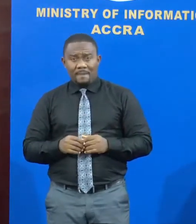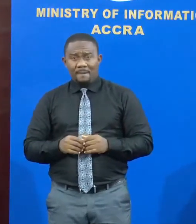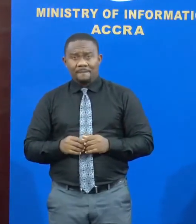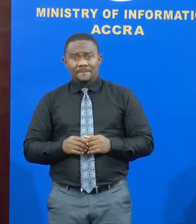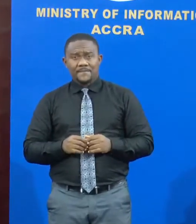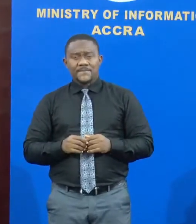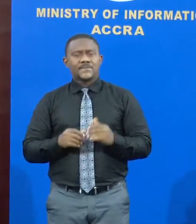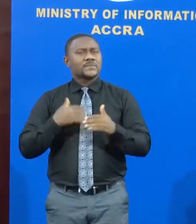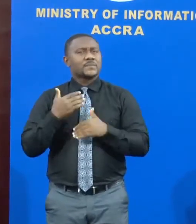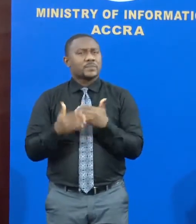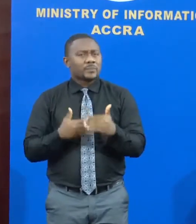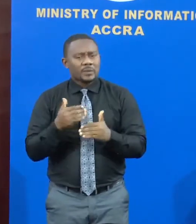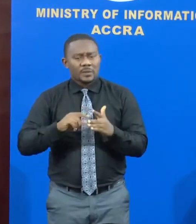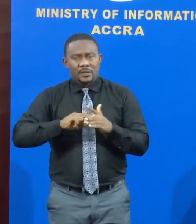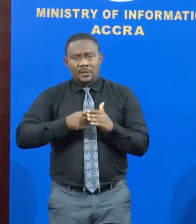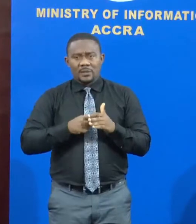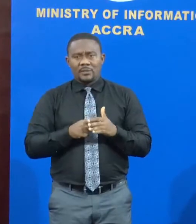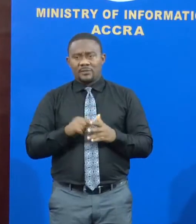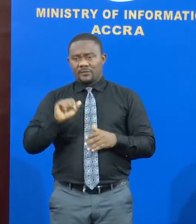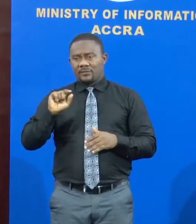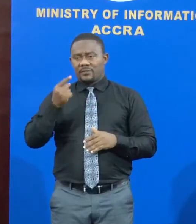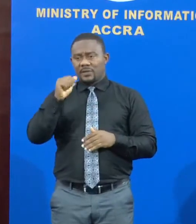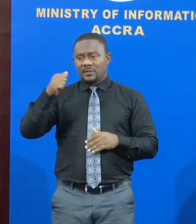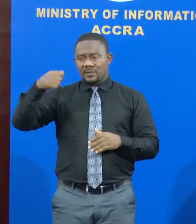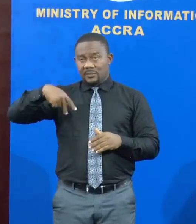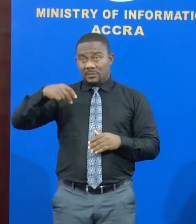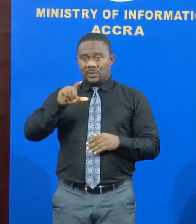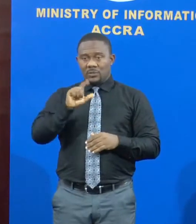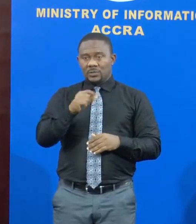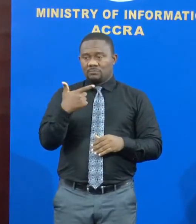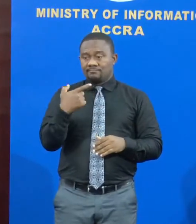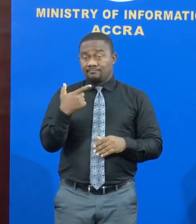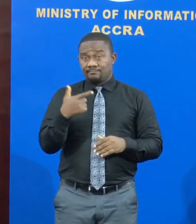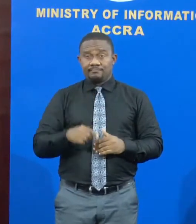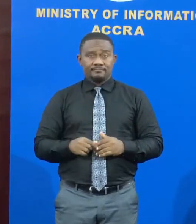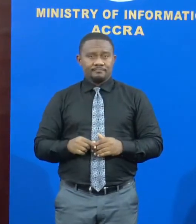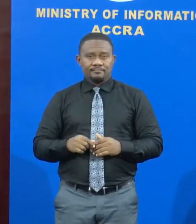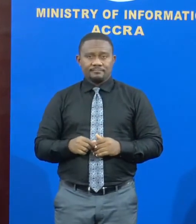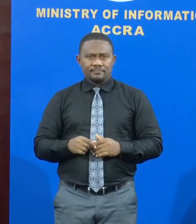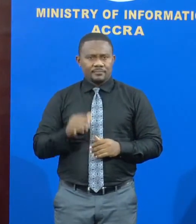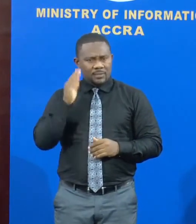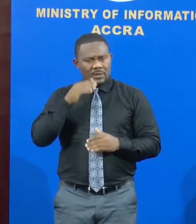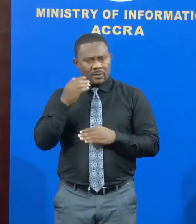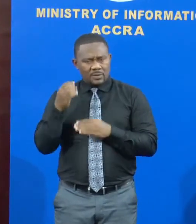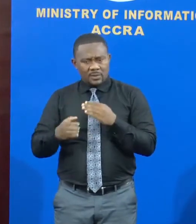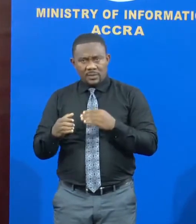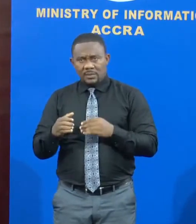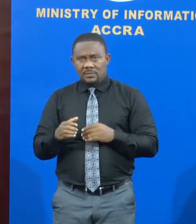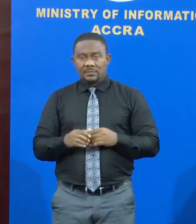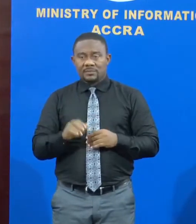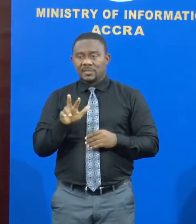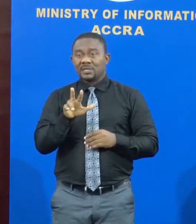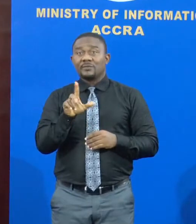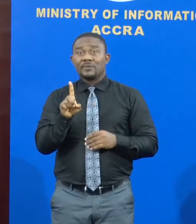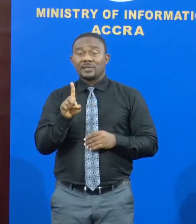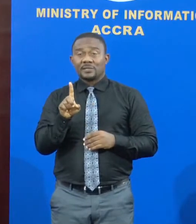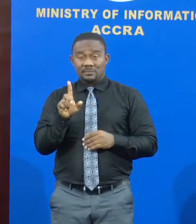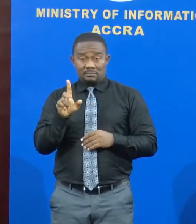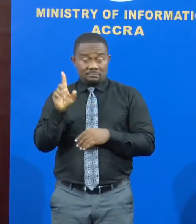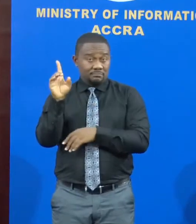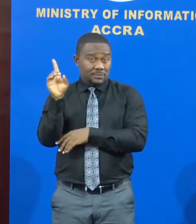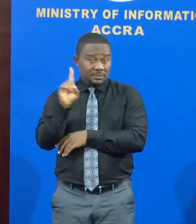The process started on the 1st of April 2021 and will end on 31st December